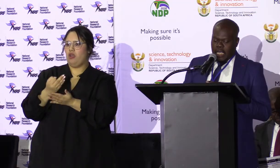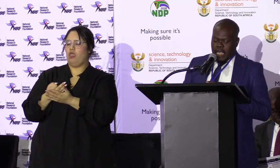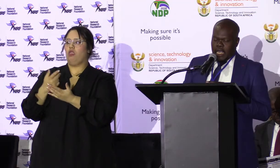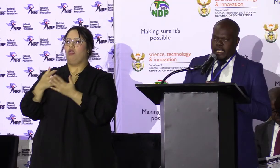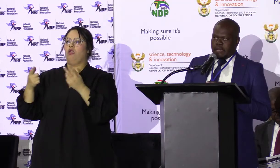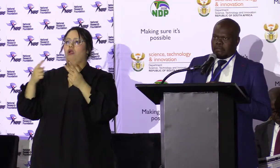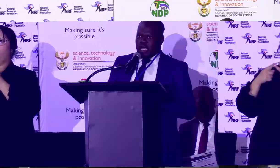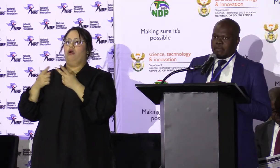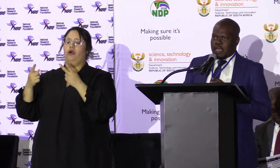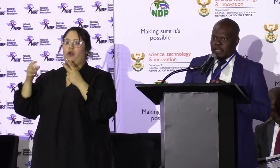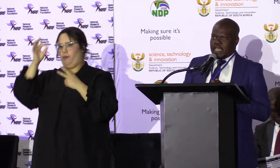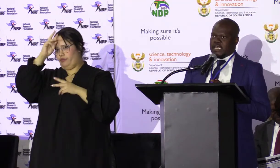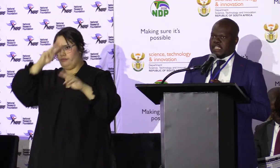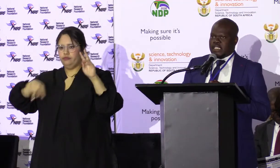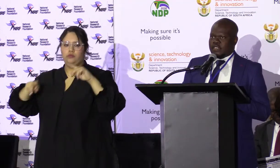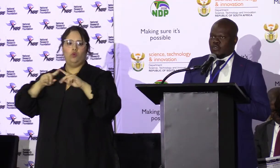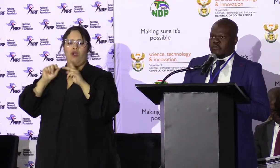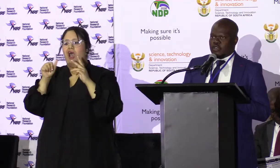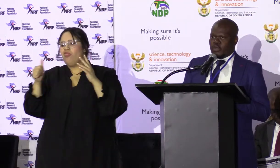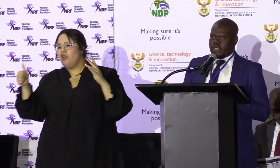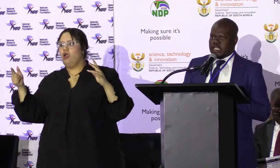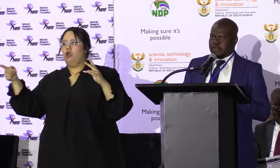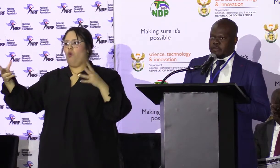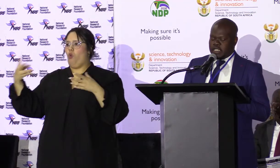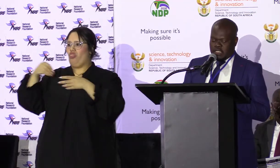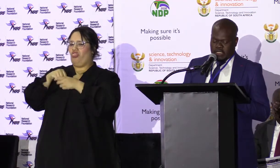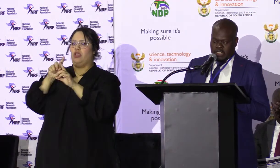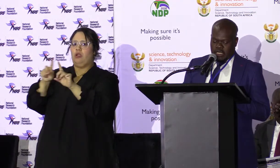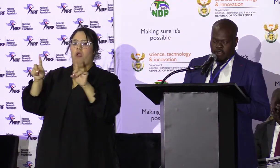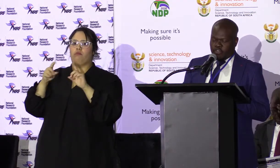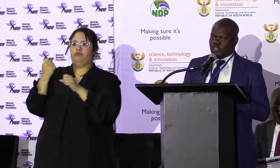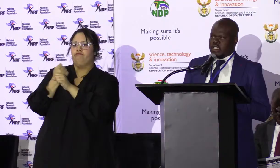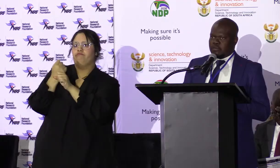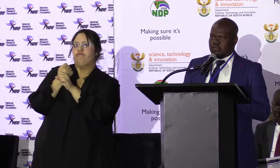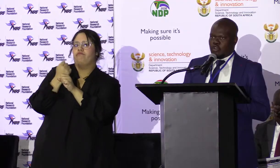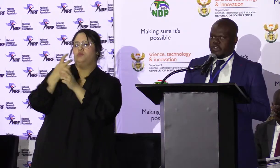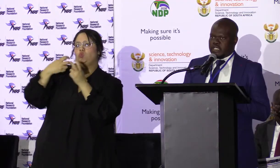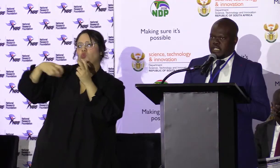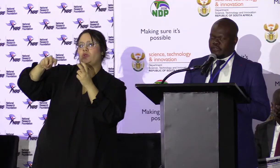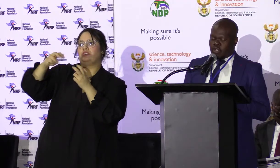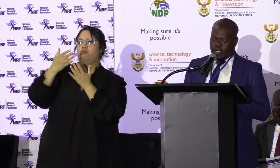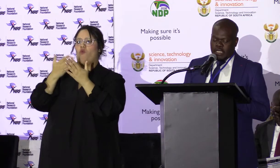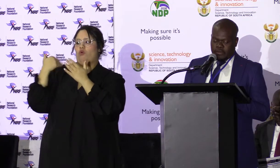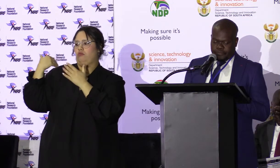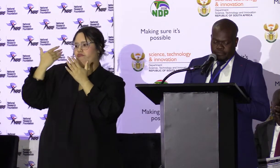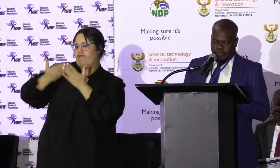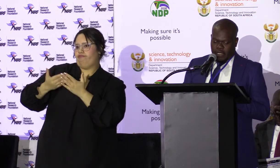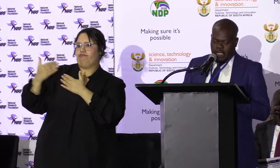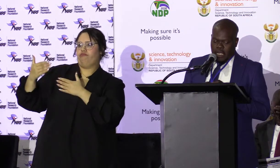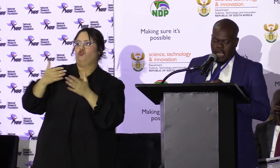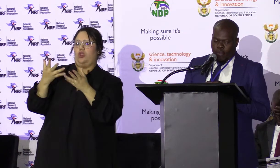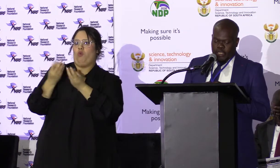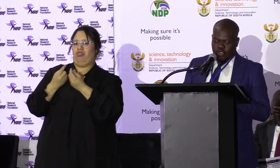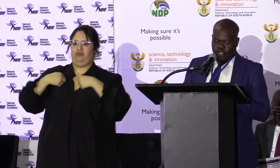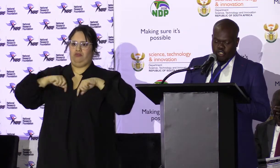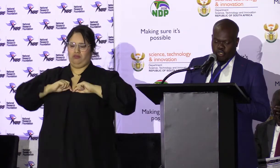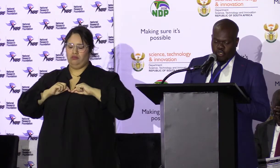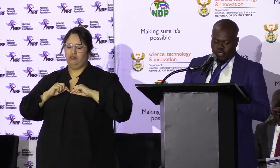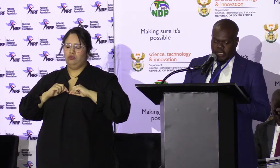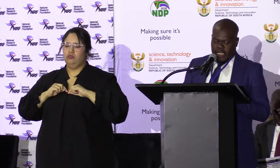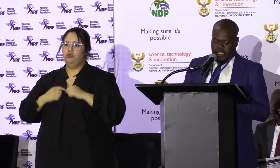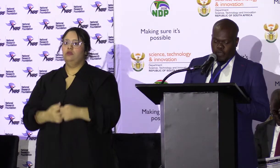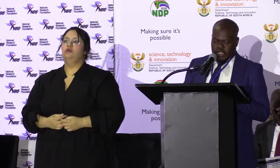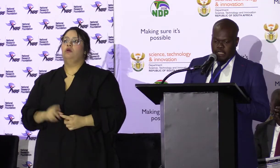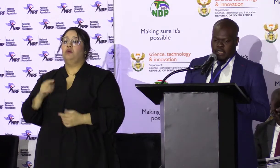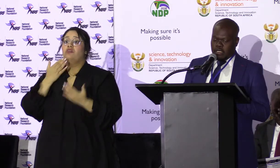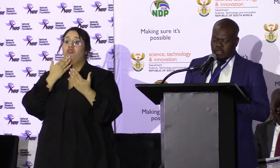making, among many other things, who have been with the Department of Tourism on this journey for a while. I want to